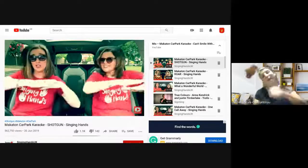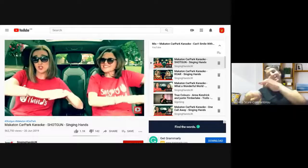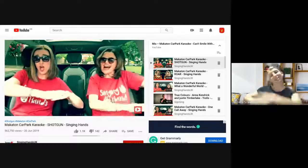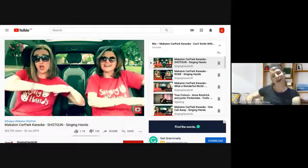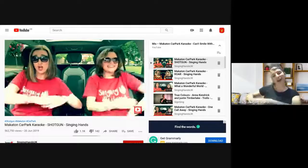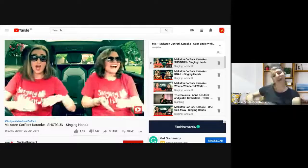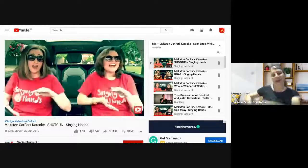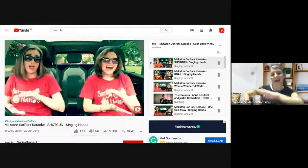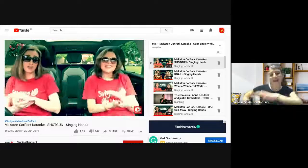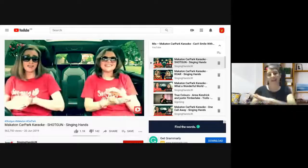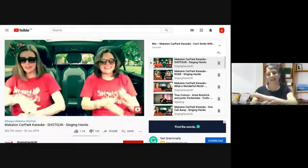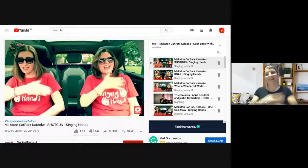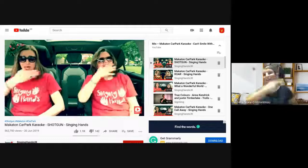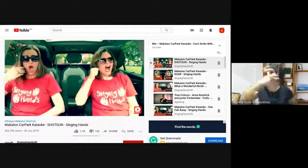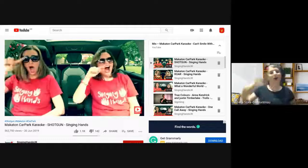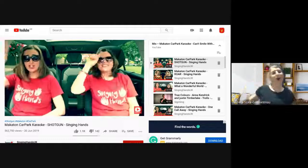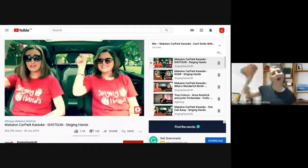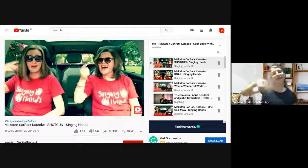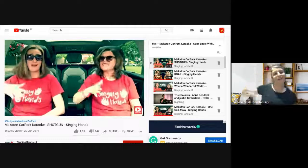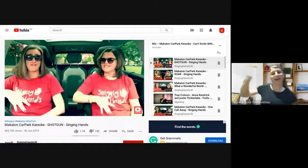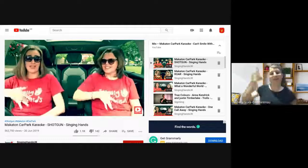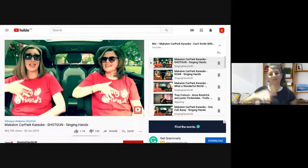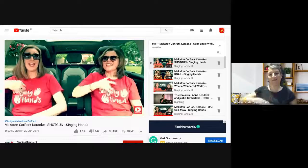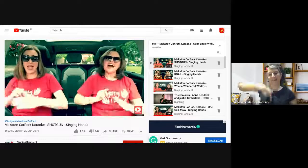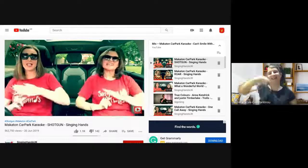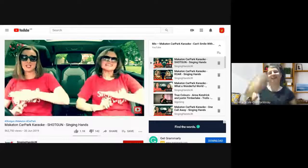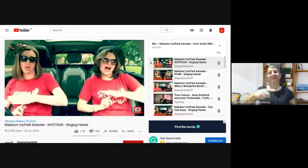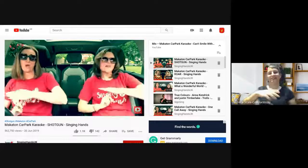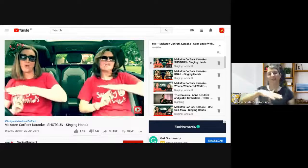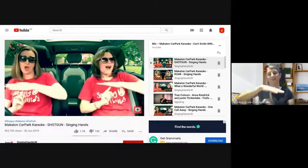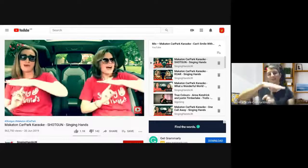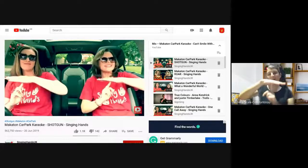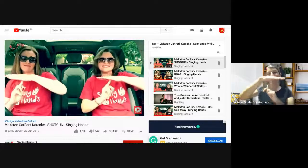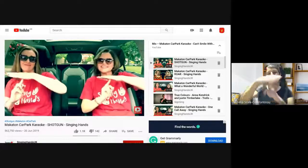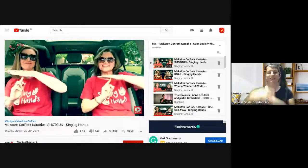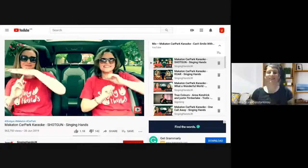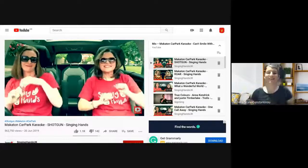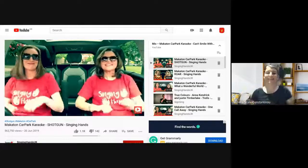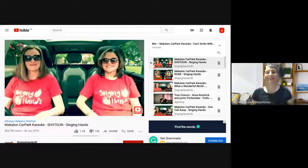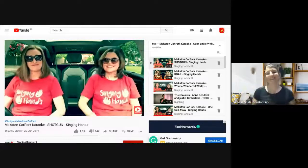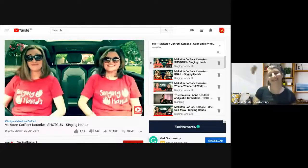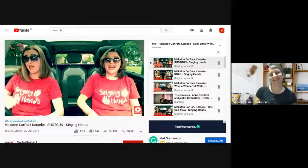be riding shotgun underneath the hot sun, feeling like someone.